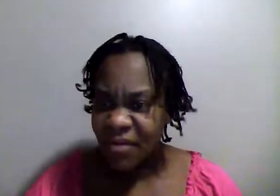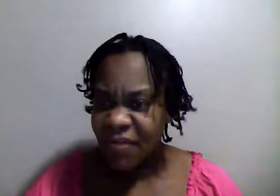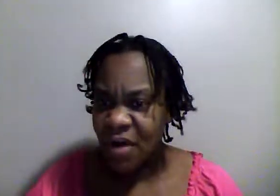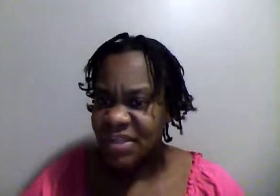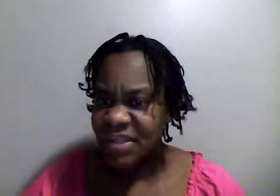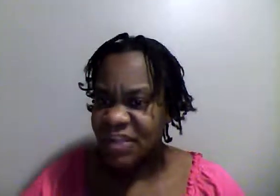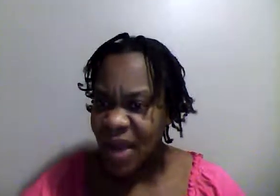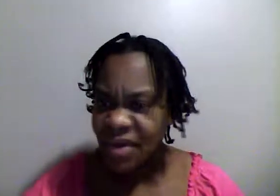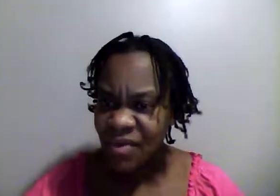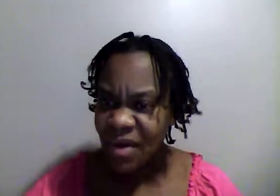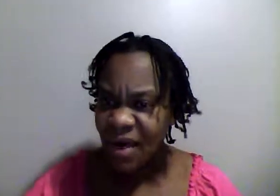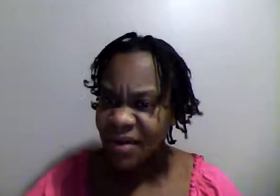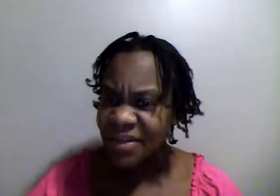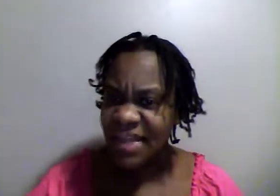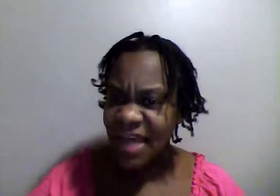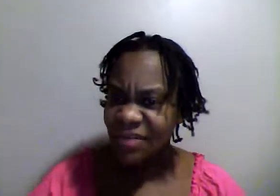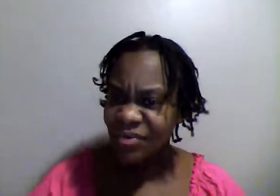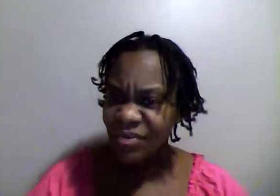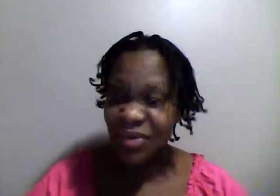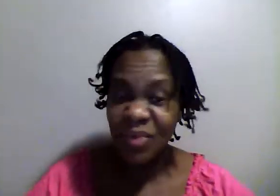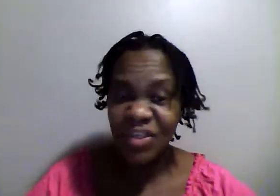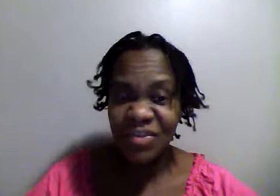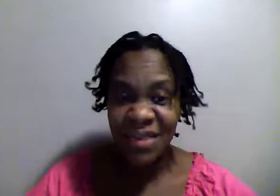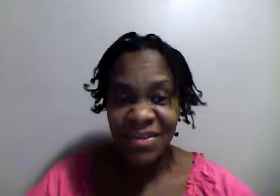Microfarmer says, why do gardeners like to grow so much tomatoes?